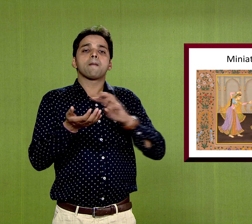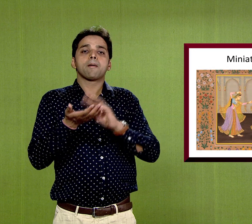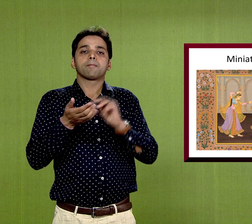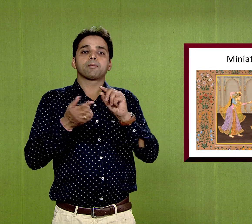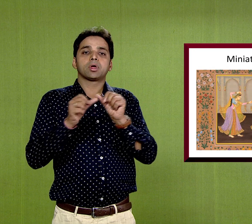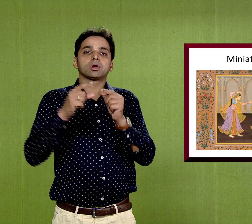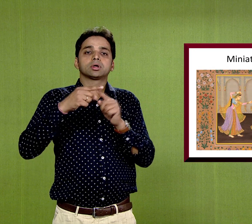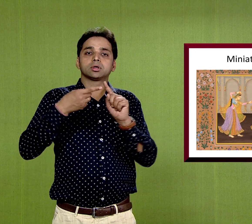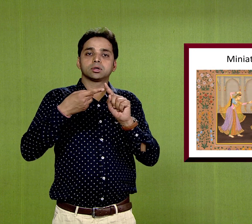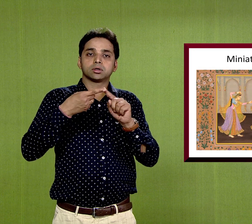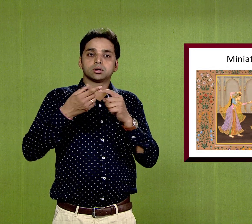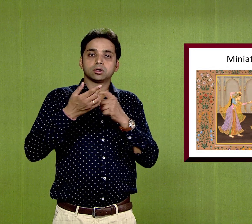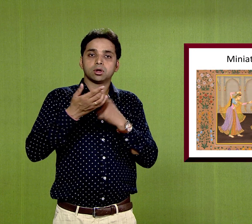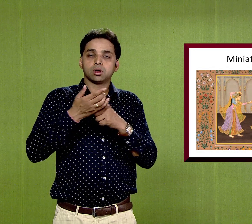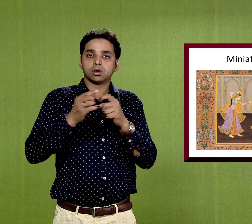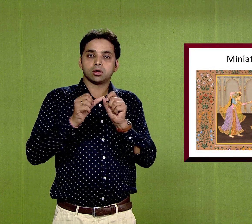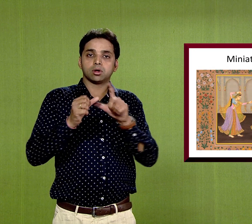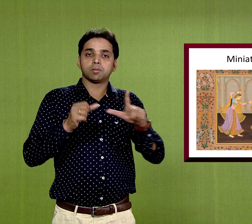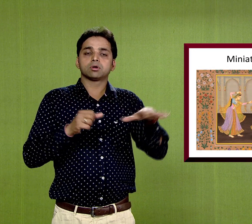In this category,